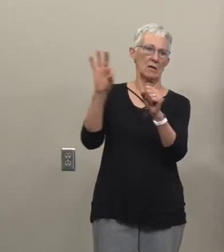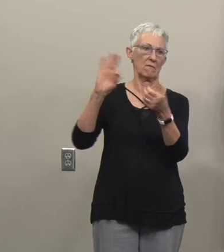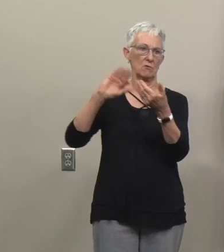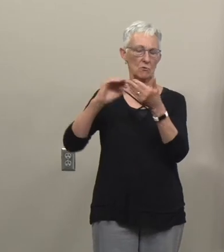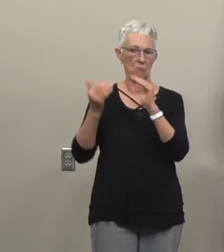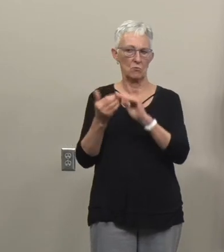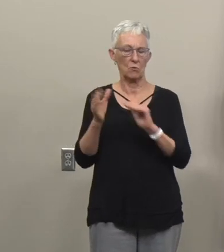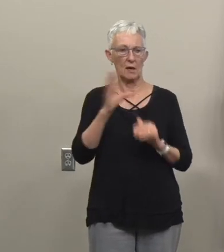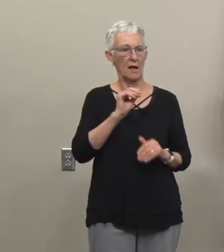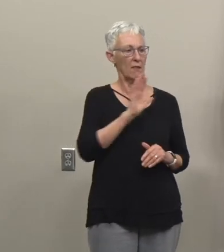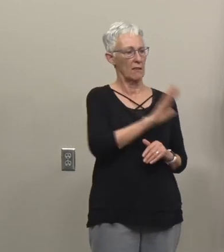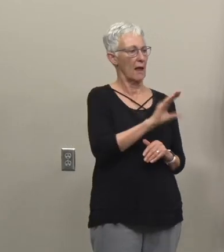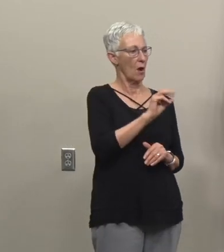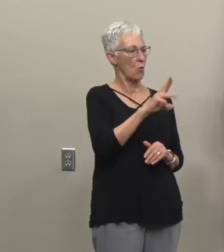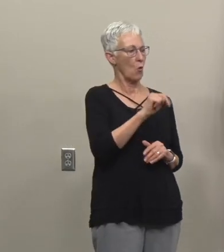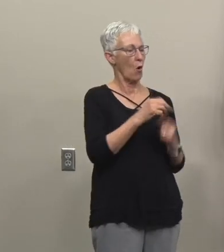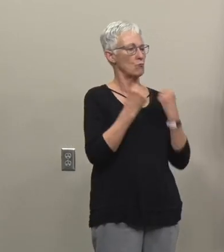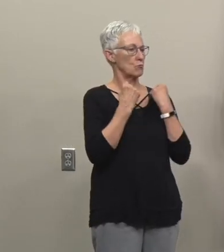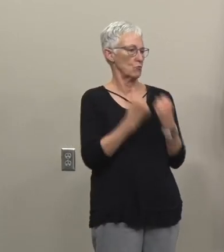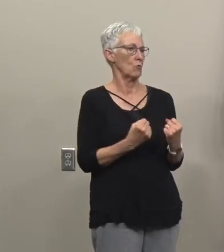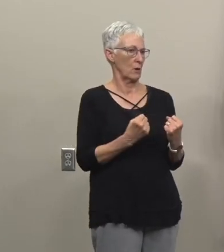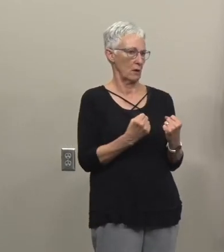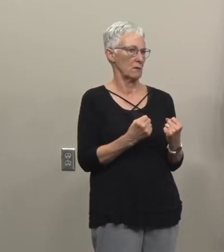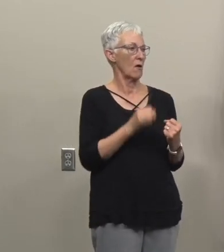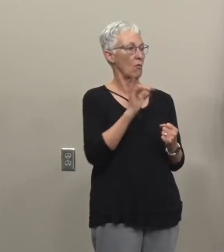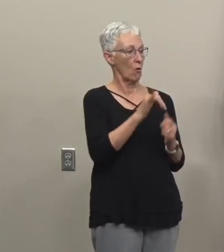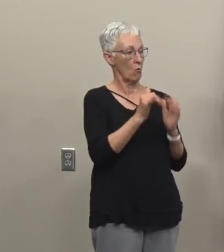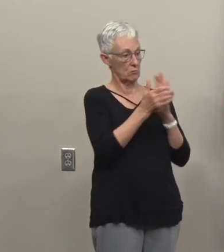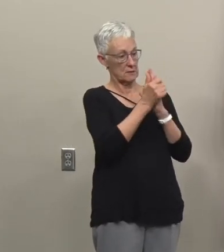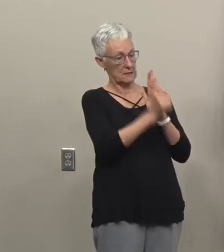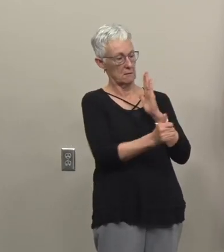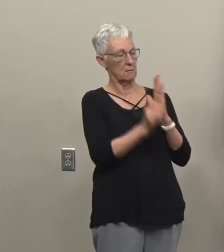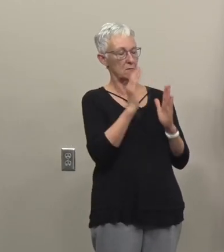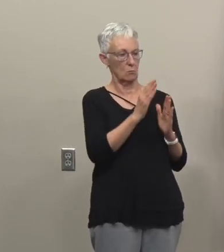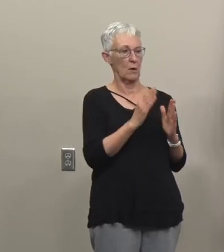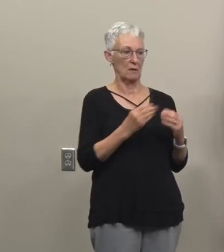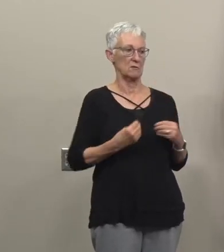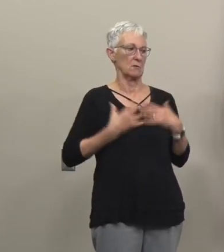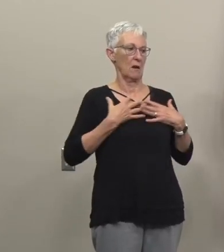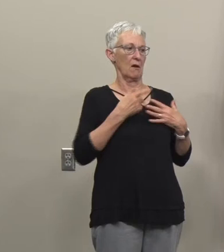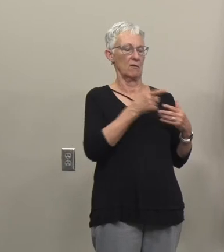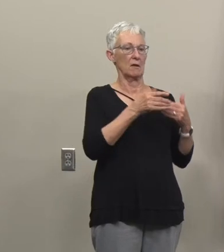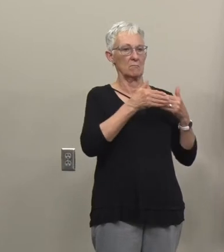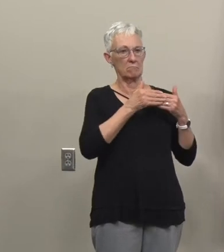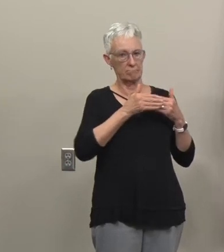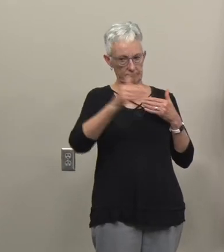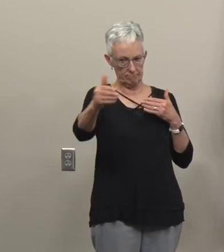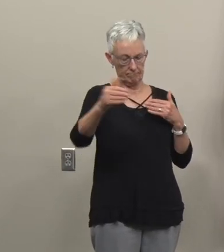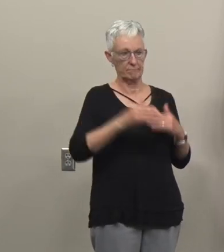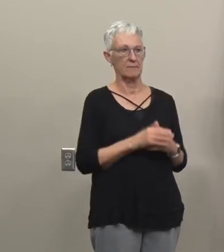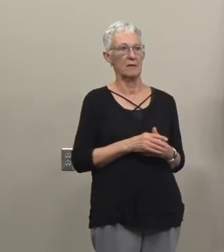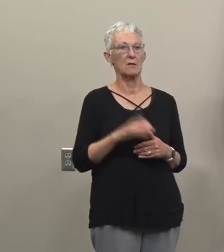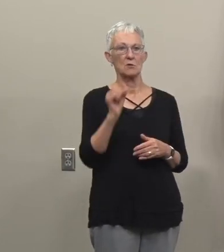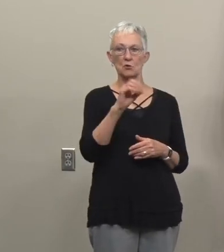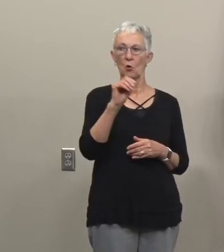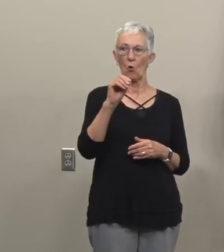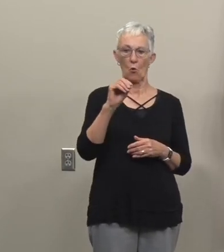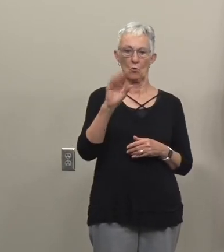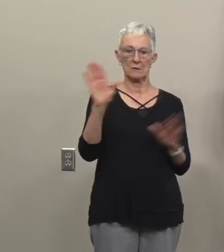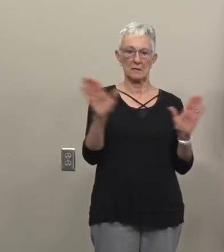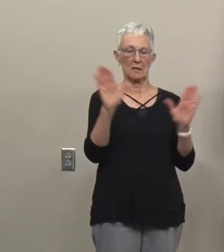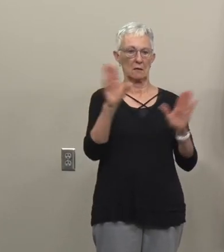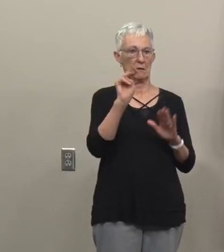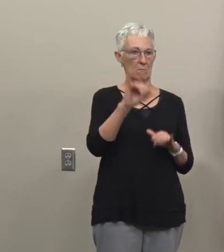Lessons that will serve them well in all future chapters of their lives. And whereas residents of Lincoln will go outside at 8:20 p.m. on Sunday,